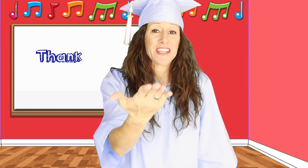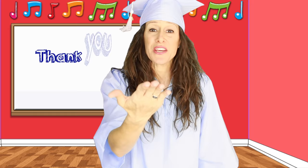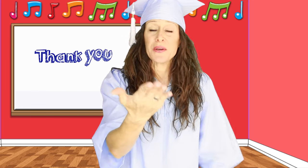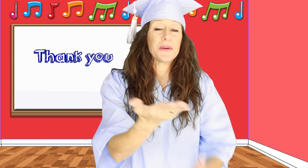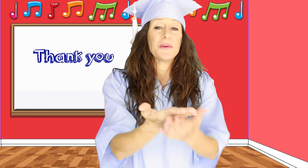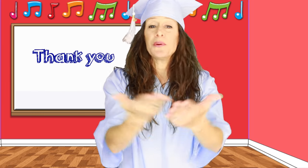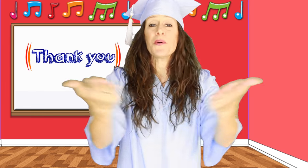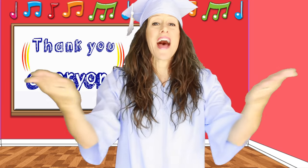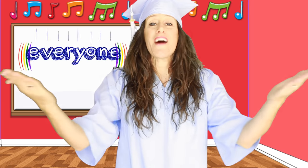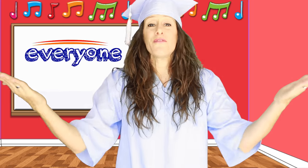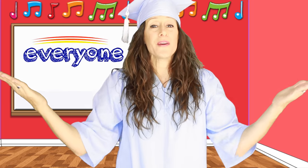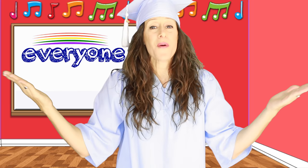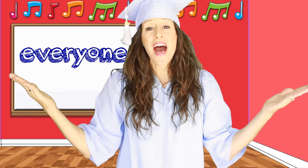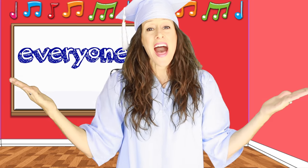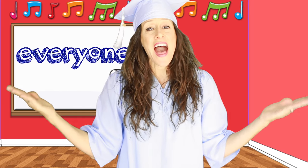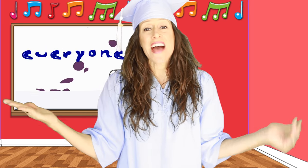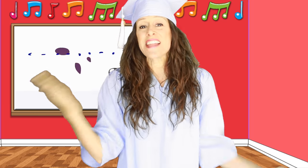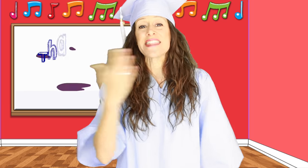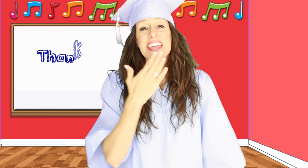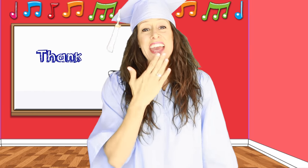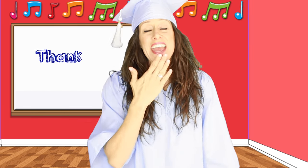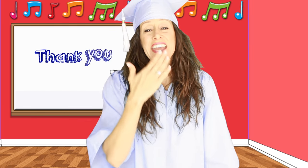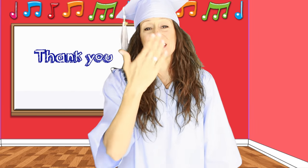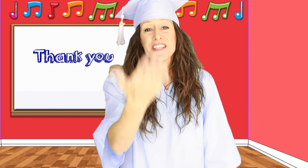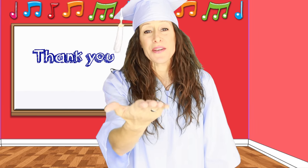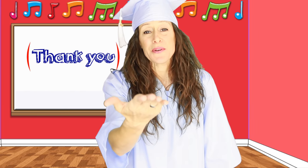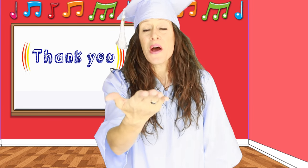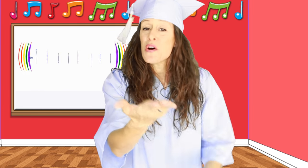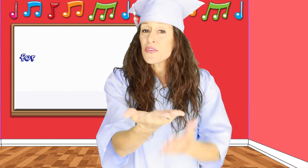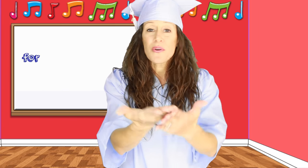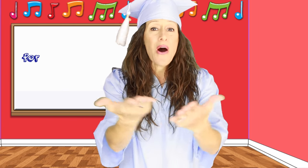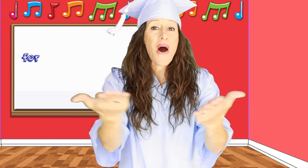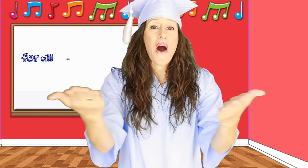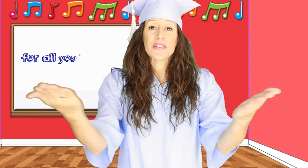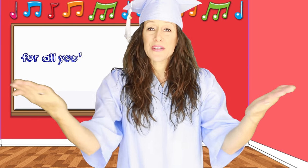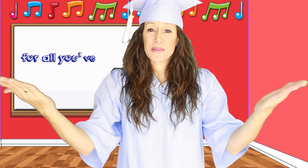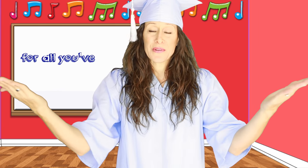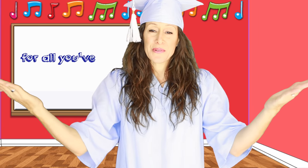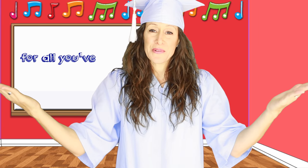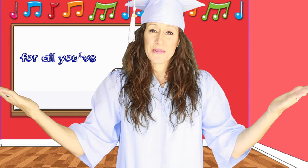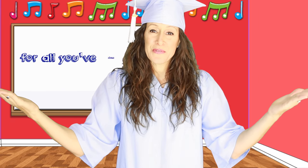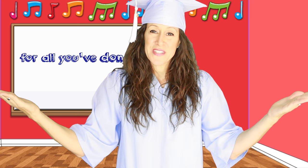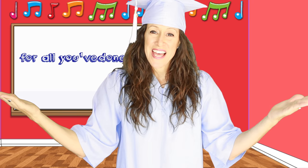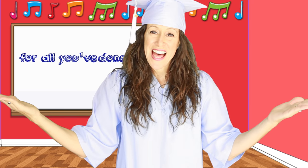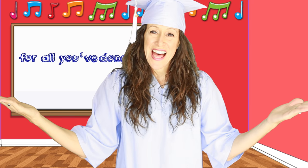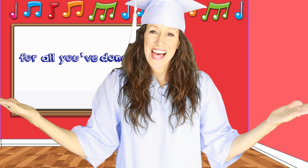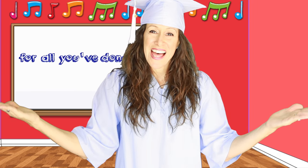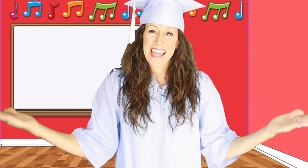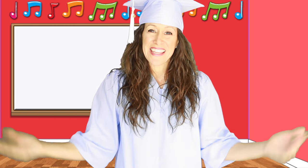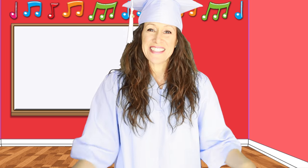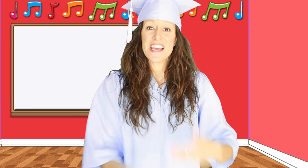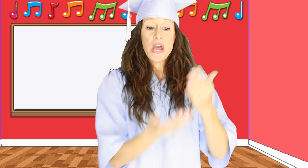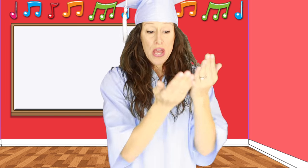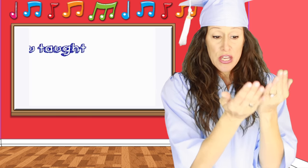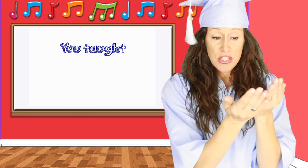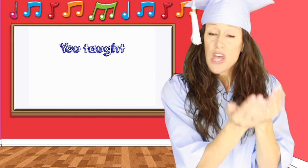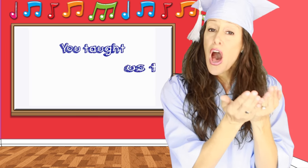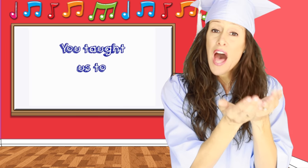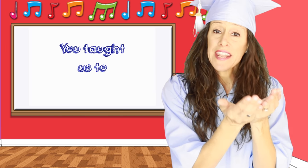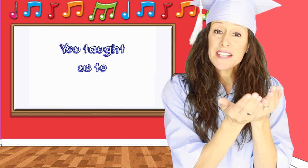you, everyone. Thank you for all you've done. You taught us